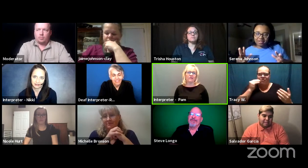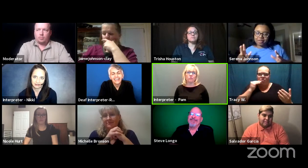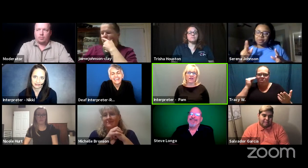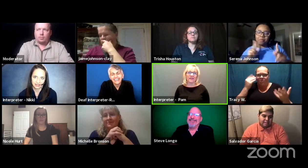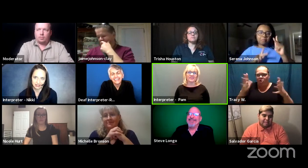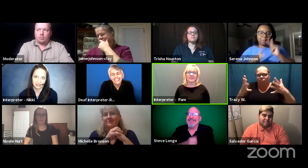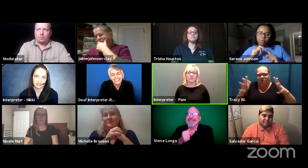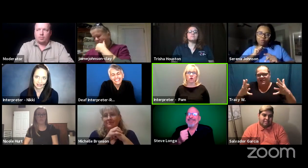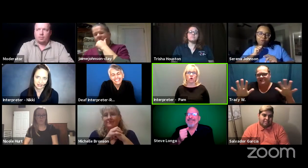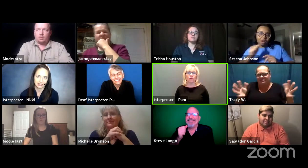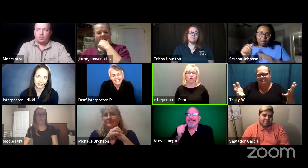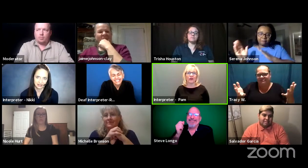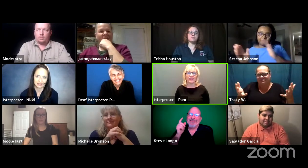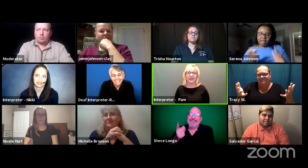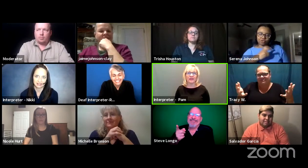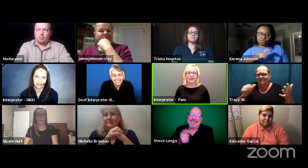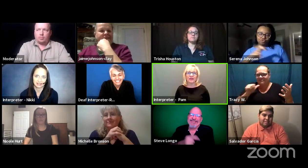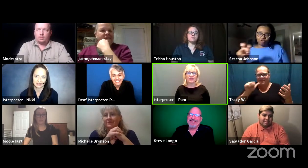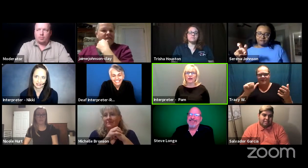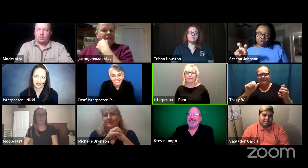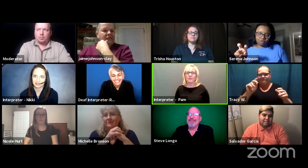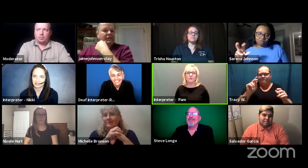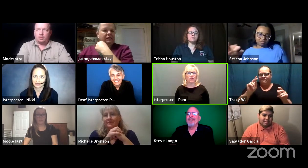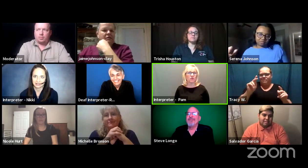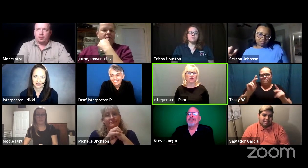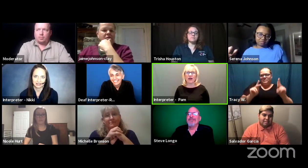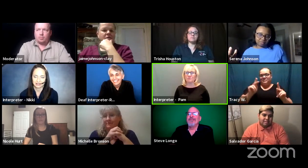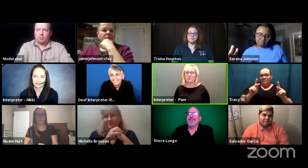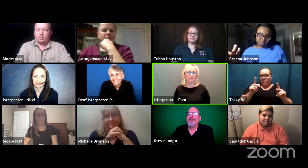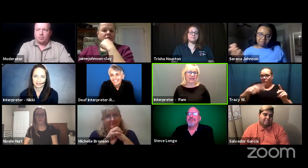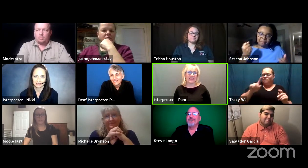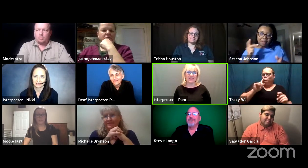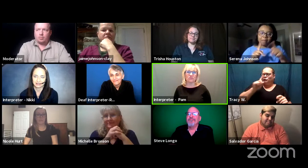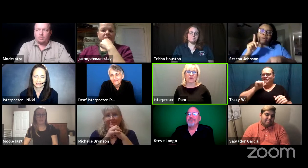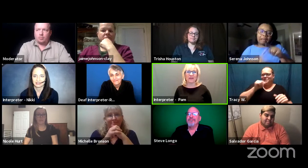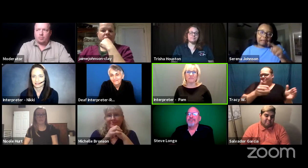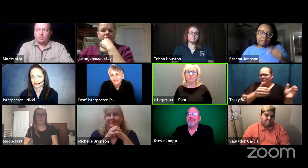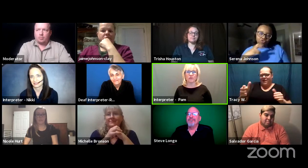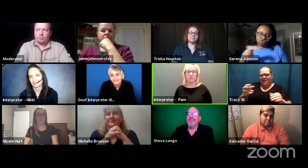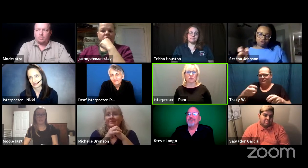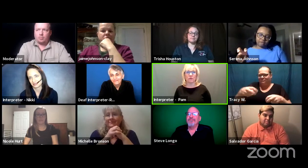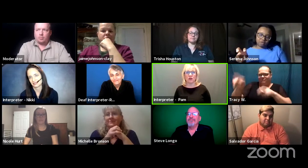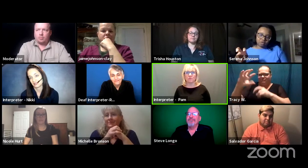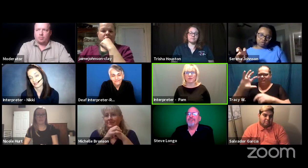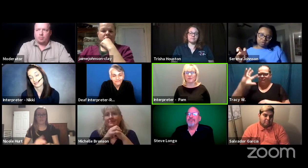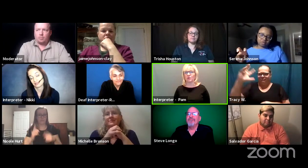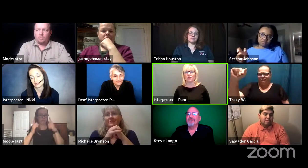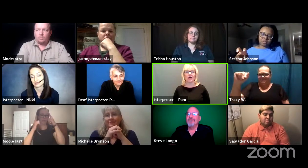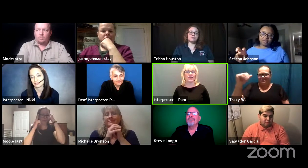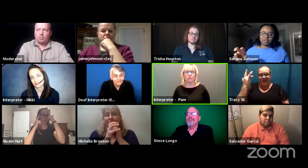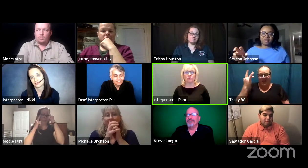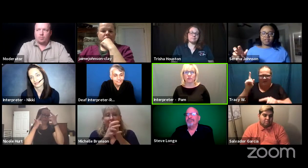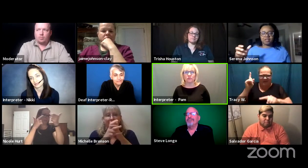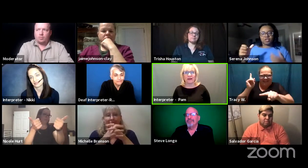Everyone has kids at home already, and people are not planning travel for the most part. People are unable to